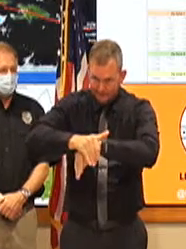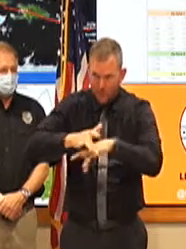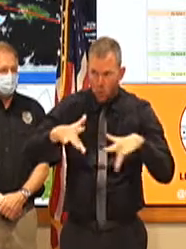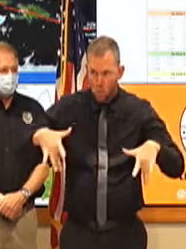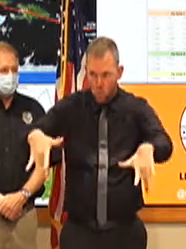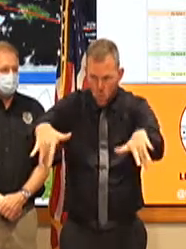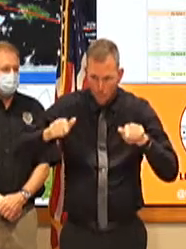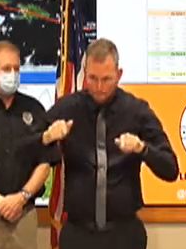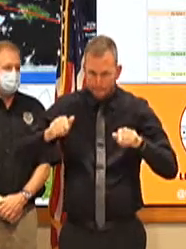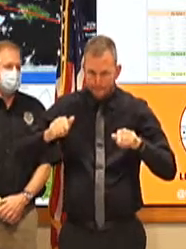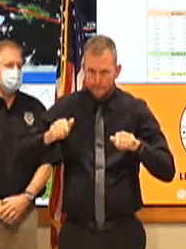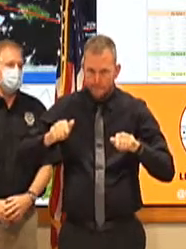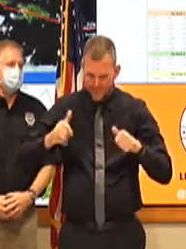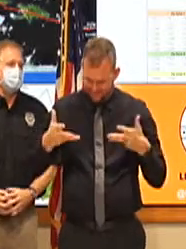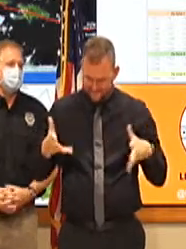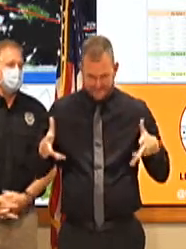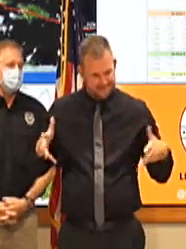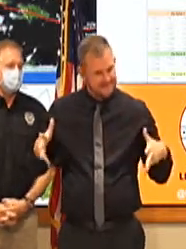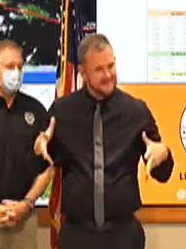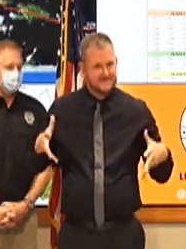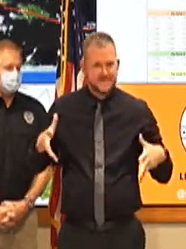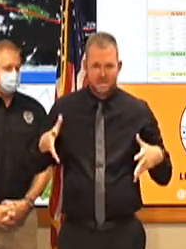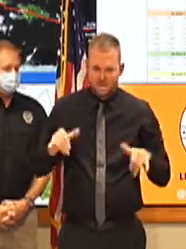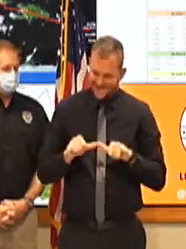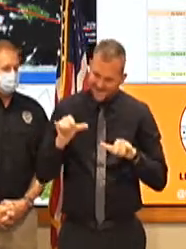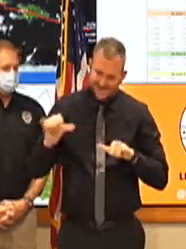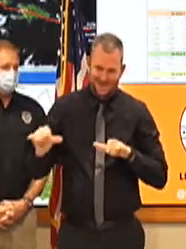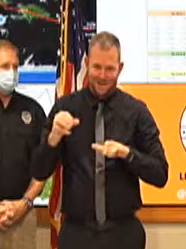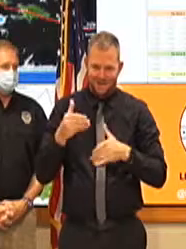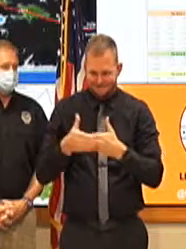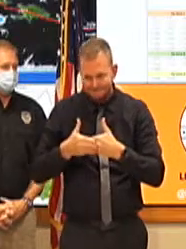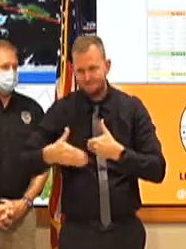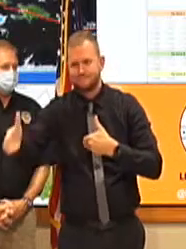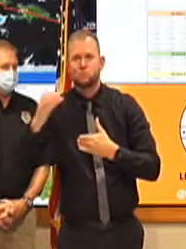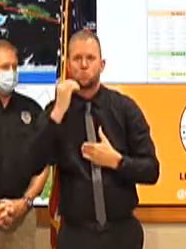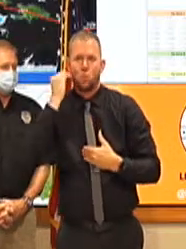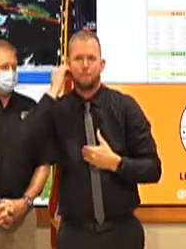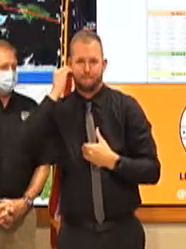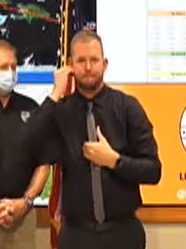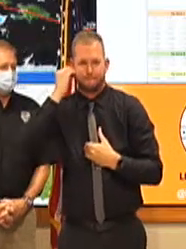you need to be between that time and, let's say,